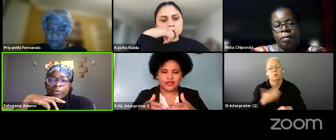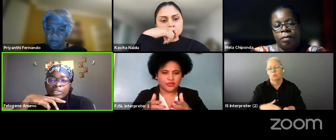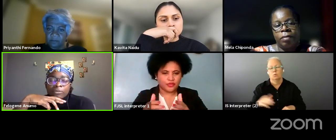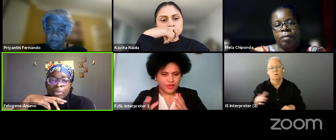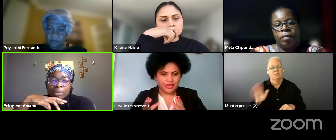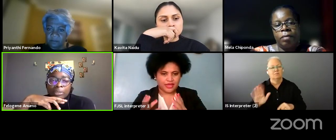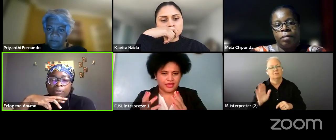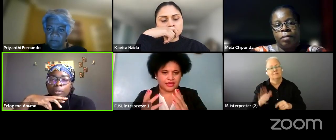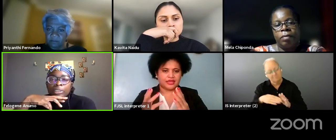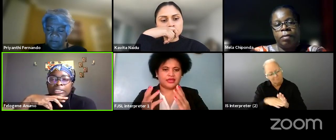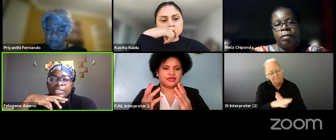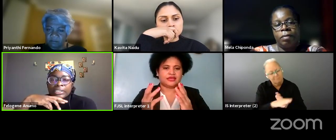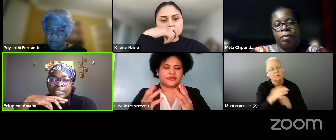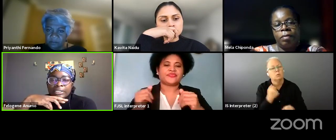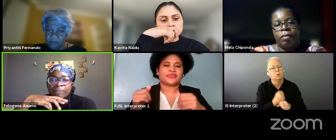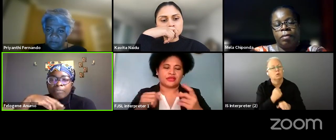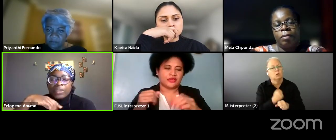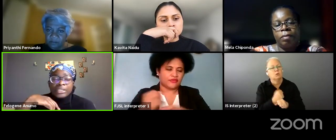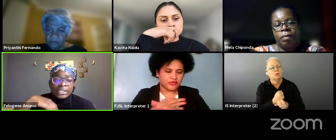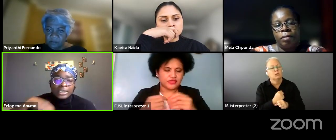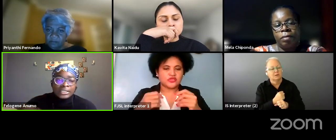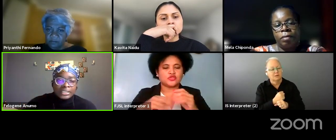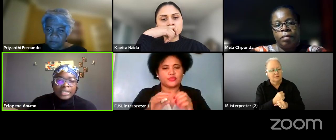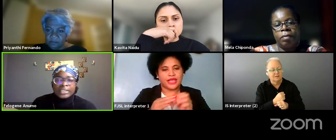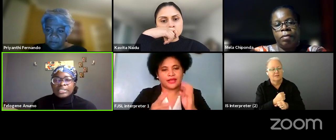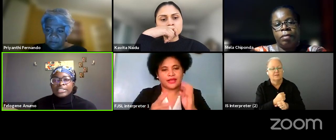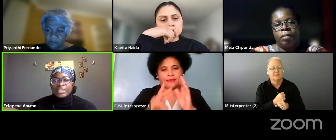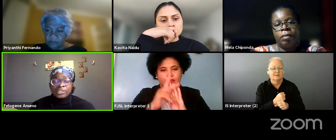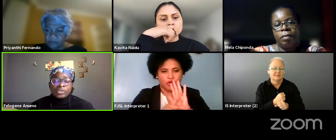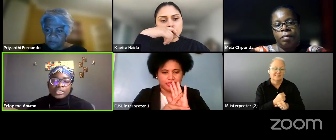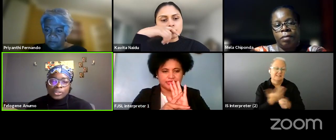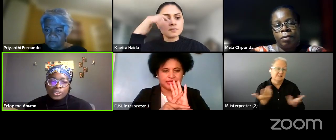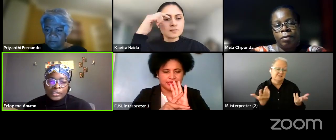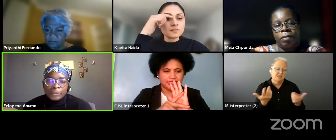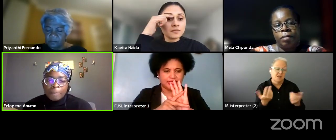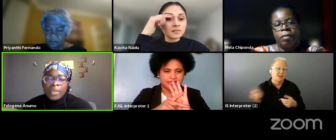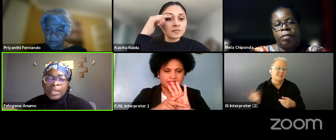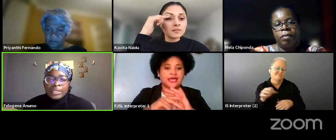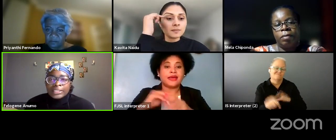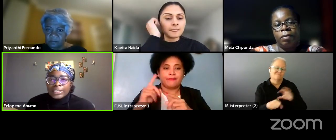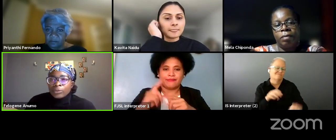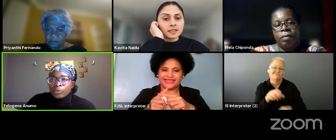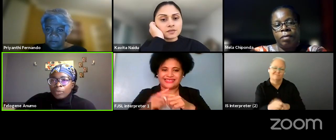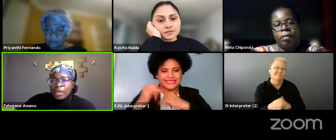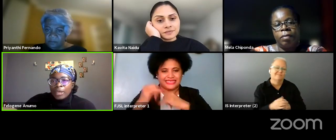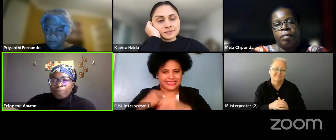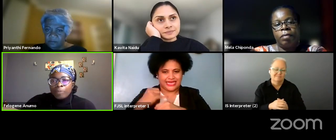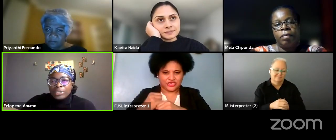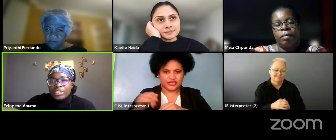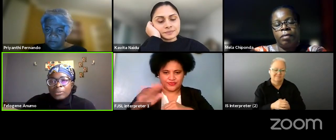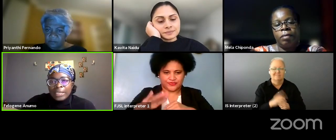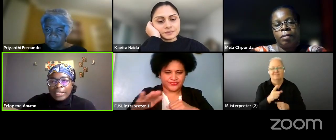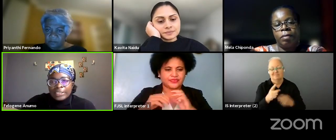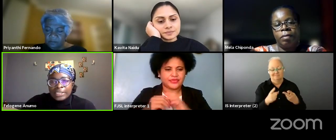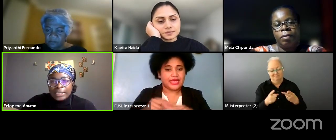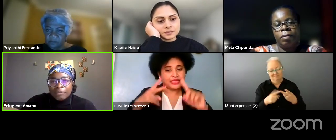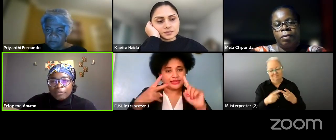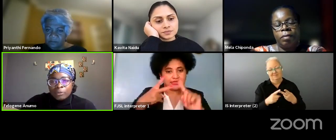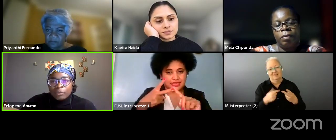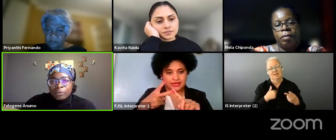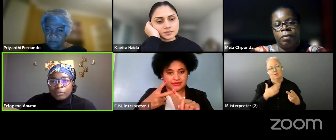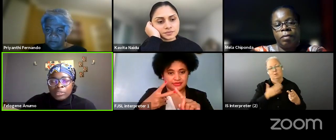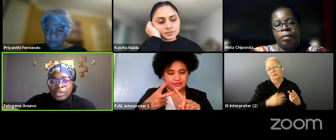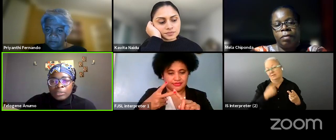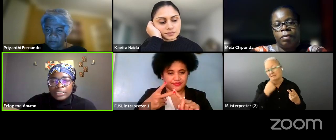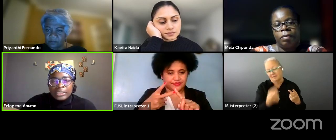unprecedented influence over public policy, state, and international institutions. The second point I would highlight